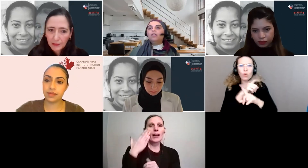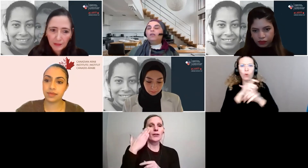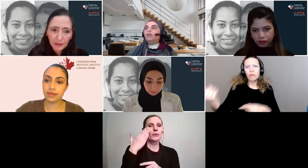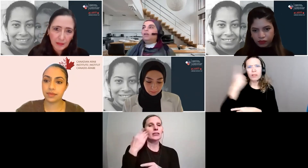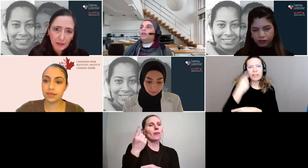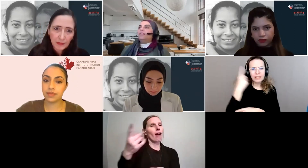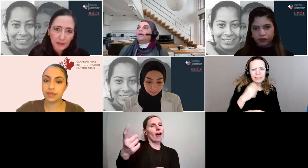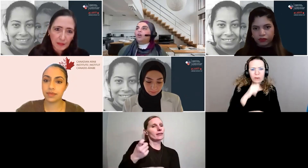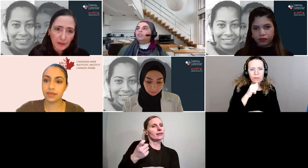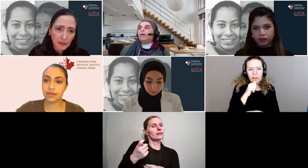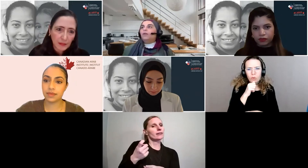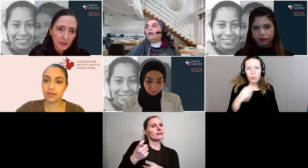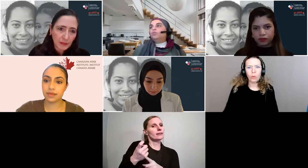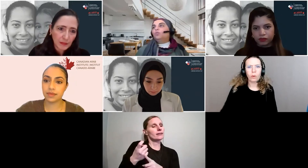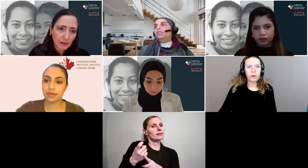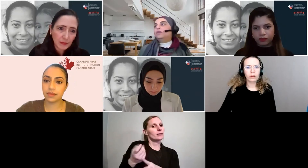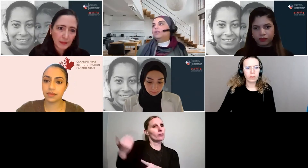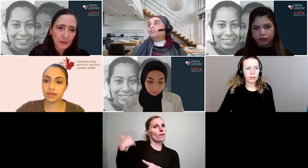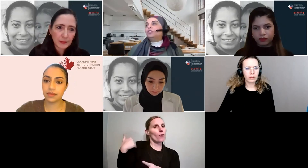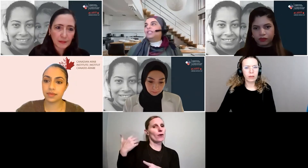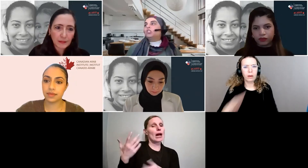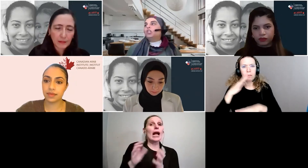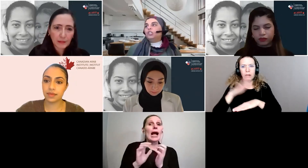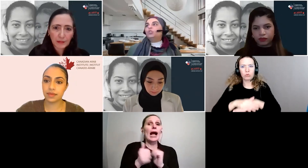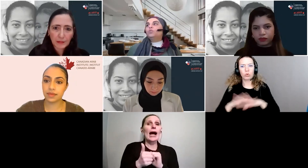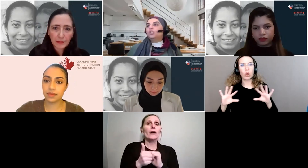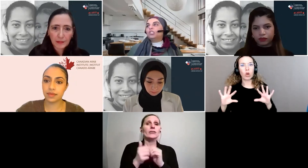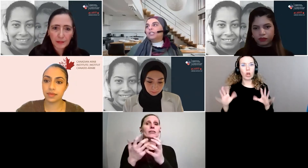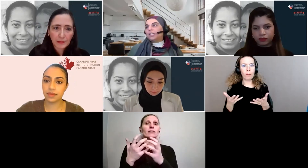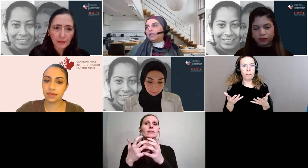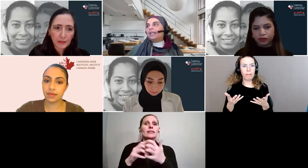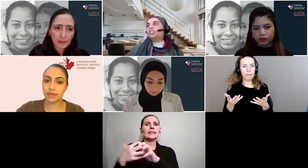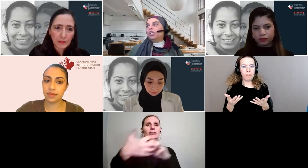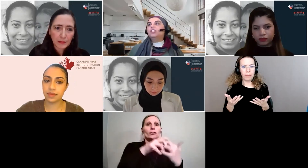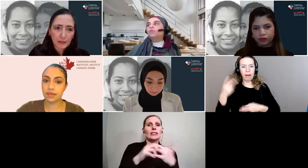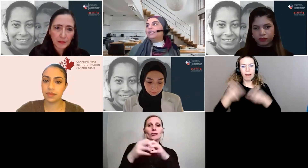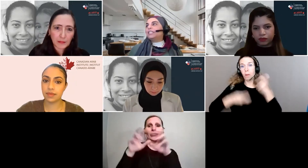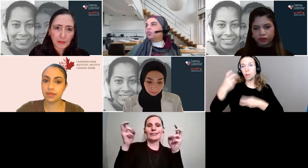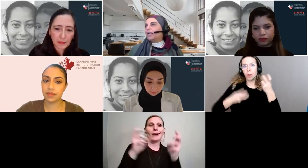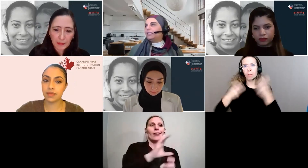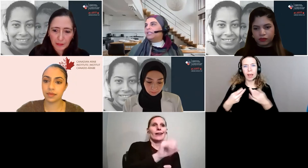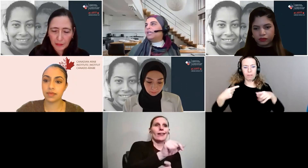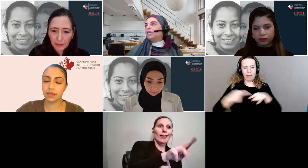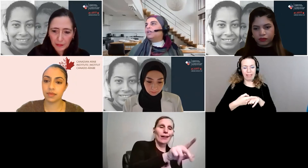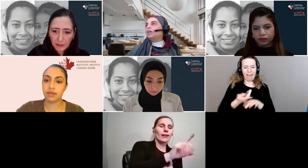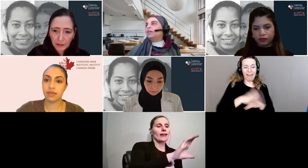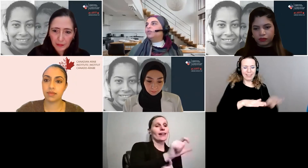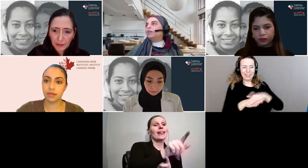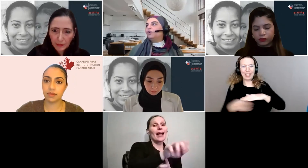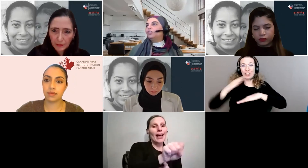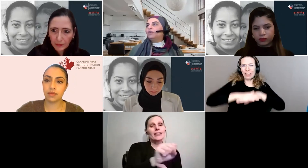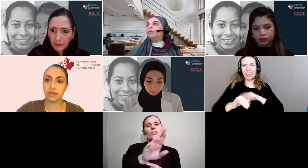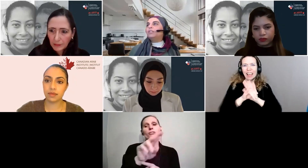earlier that talked about how do intersectional issues such as class, gender, race, sexuality,